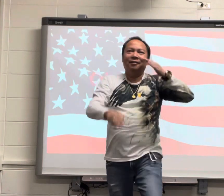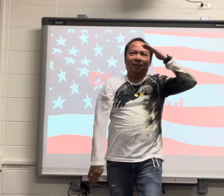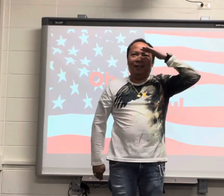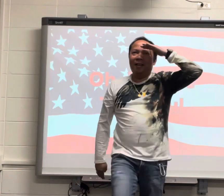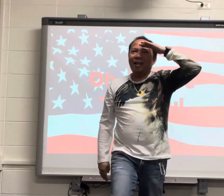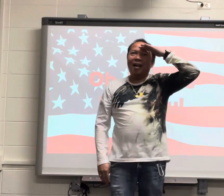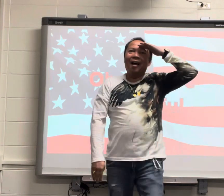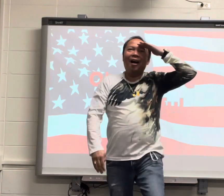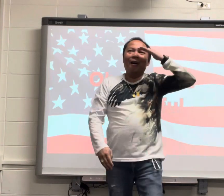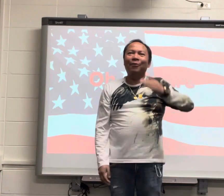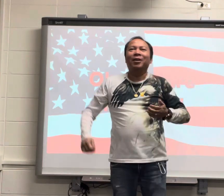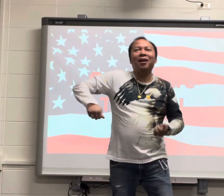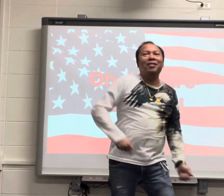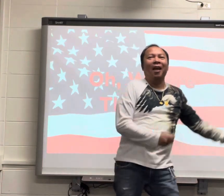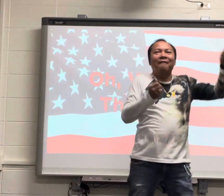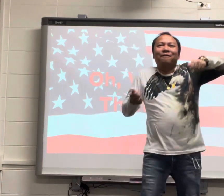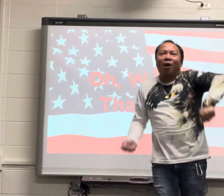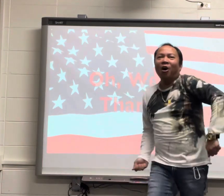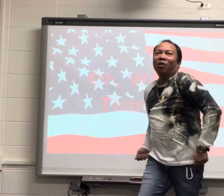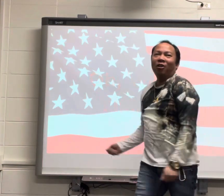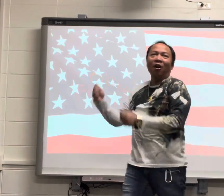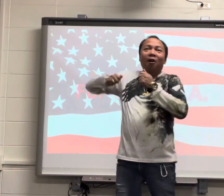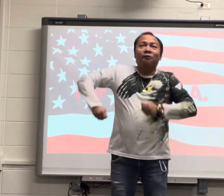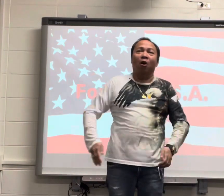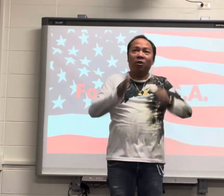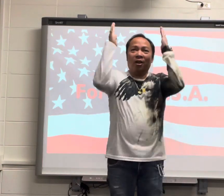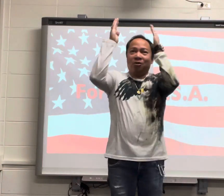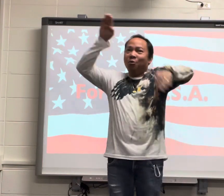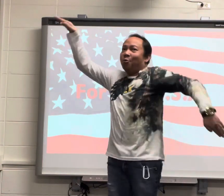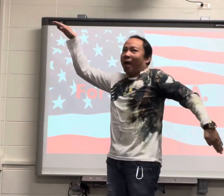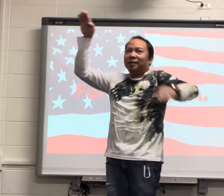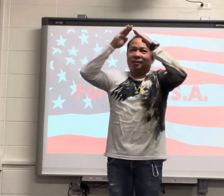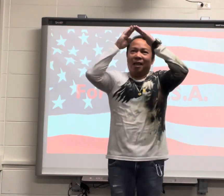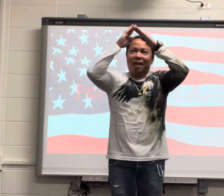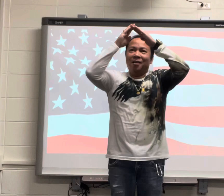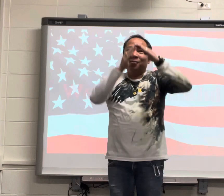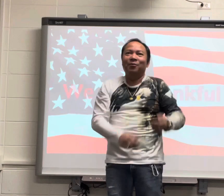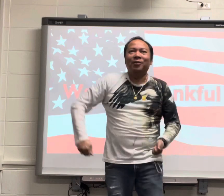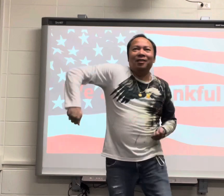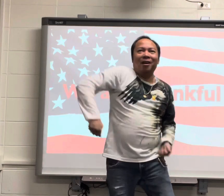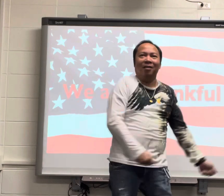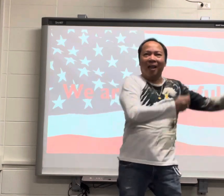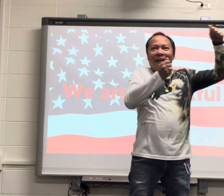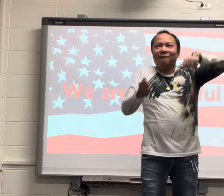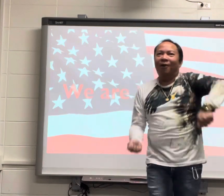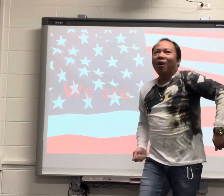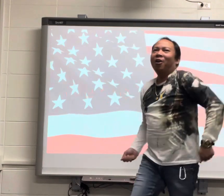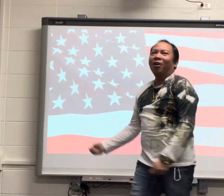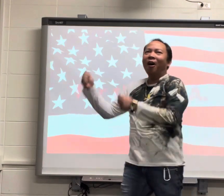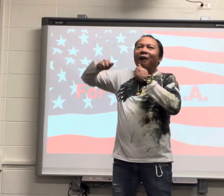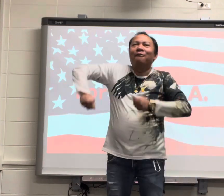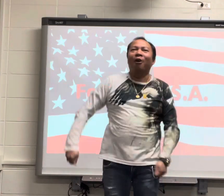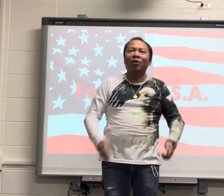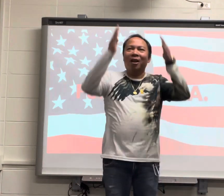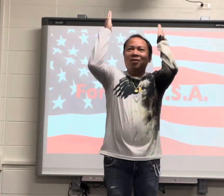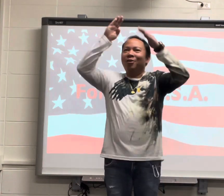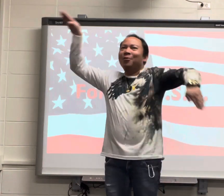US oh we are thankful for the USA we are thankful for the